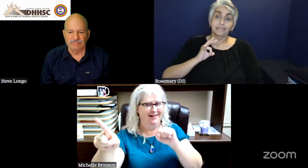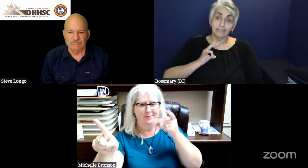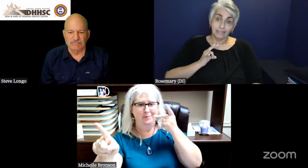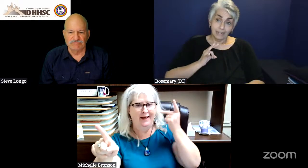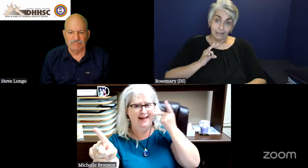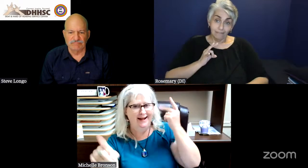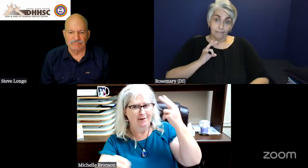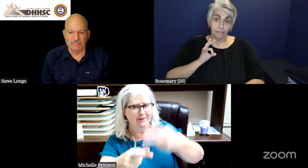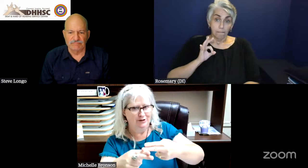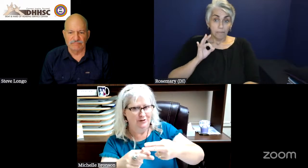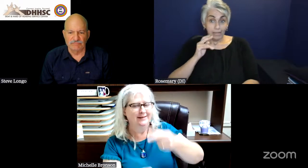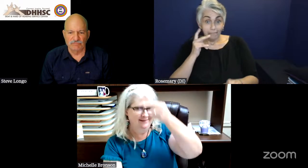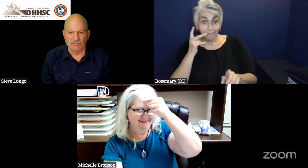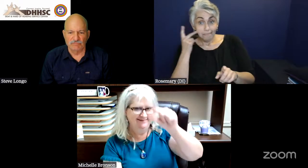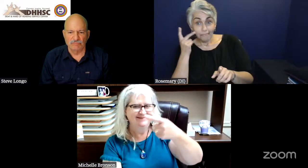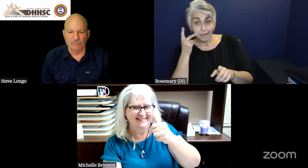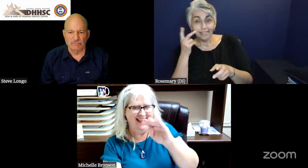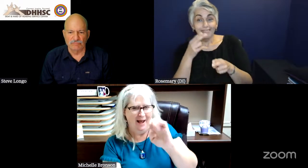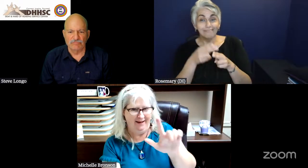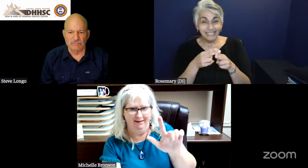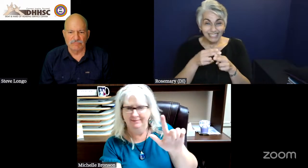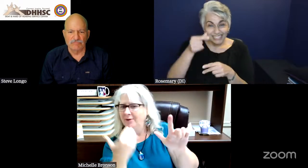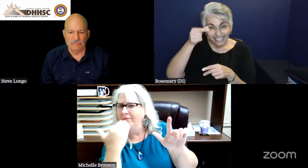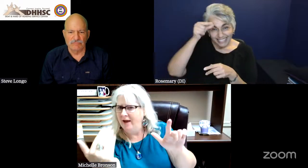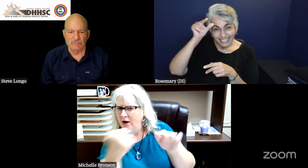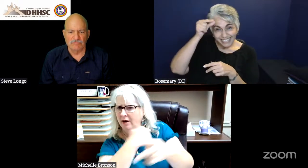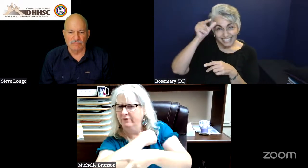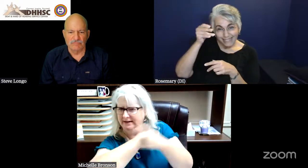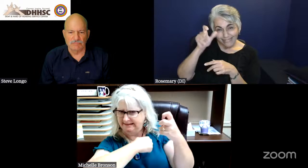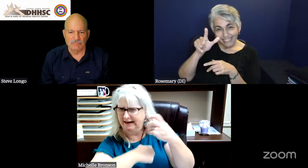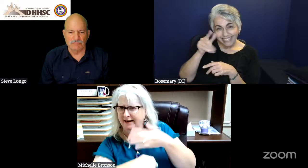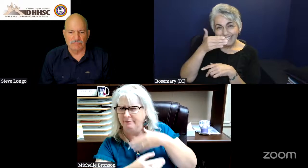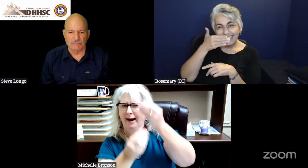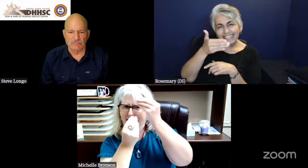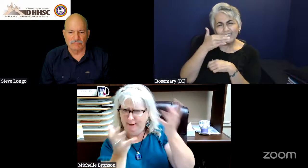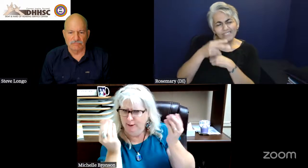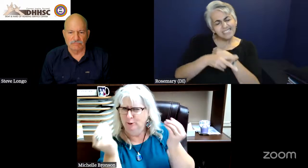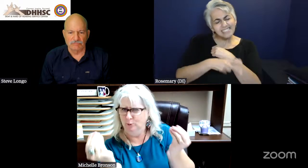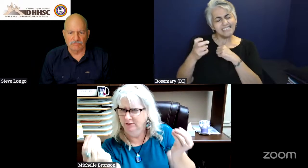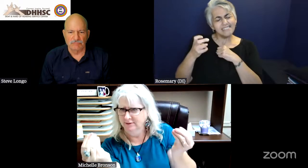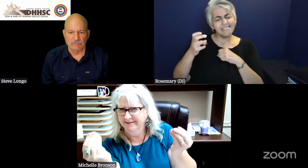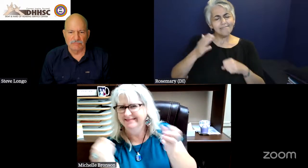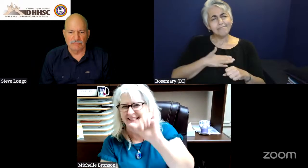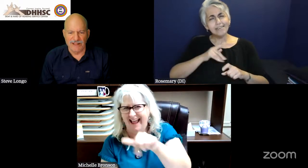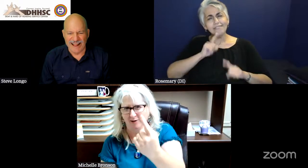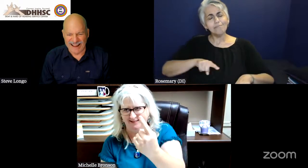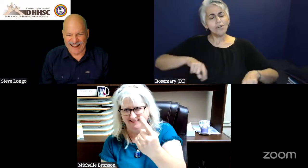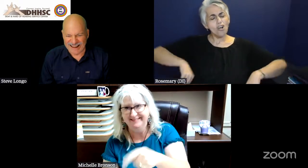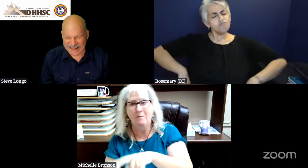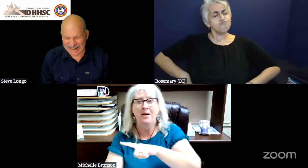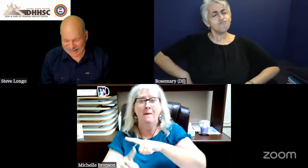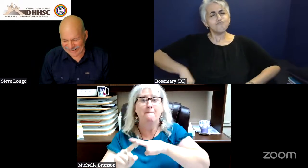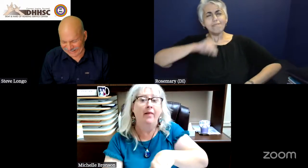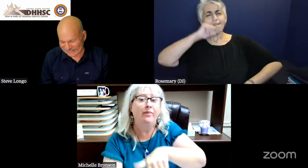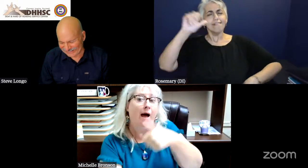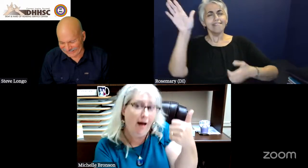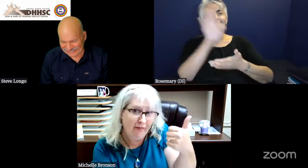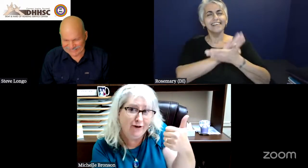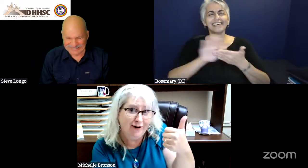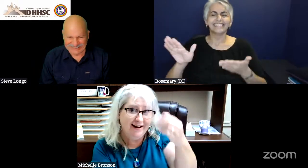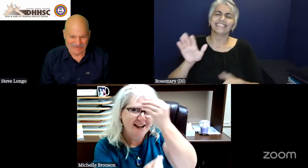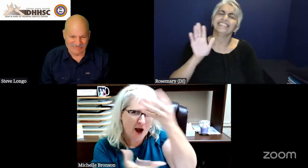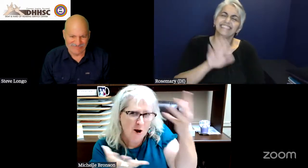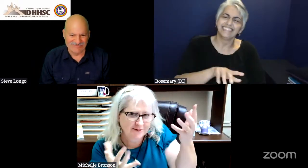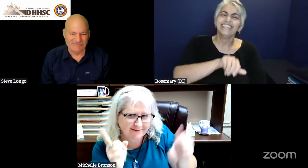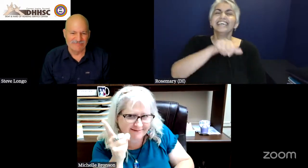The staff, as Patty mentioned, Gabriel, thank you for stealing my information. We have new staff. That's one of